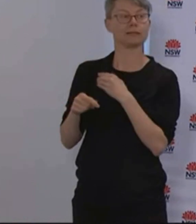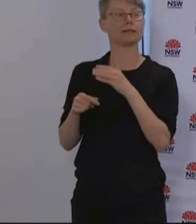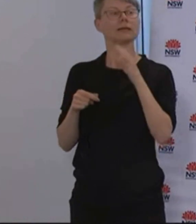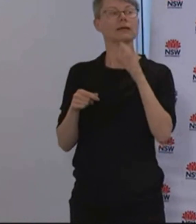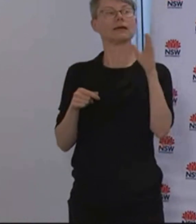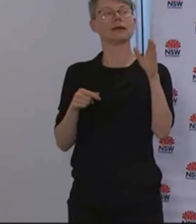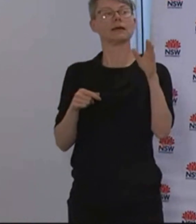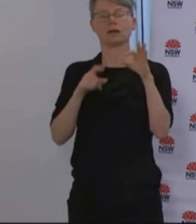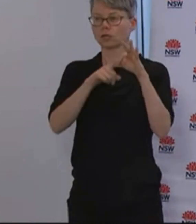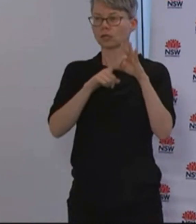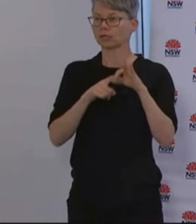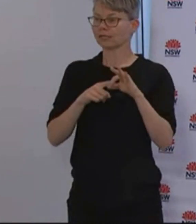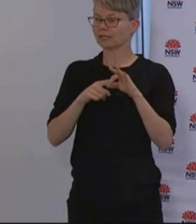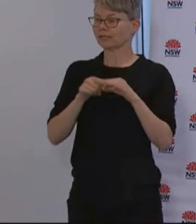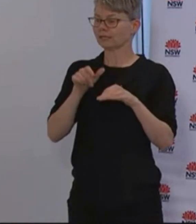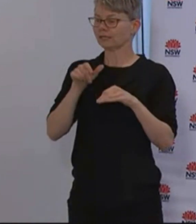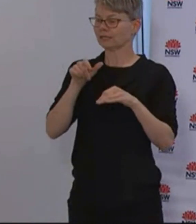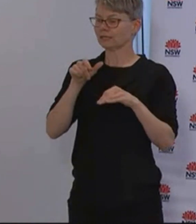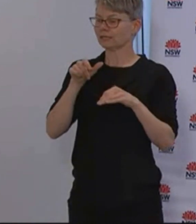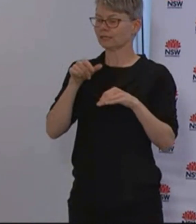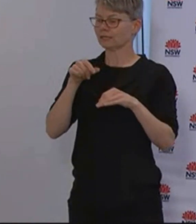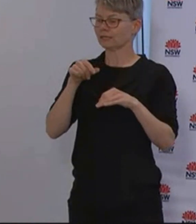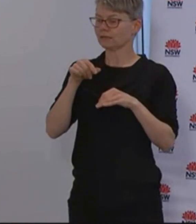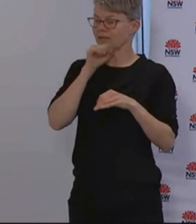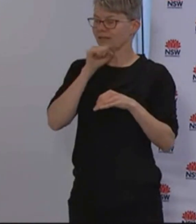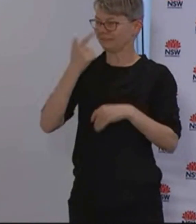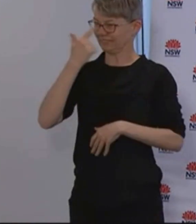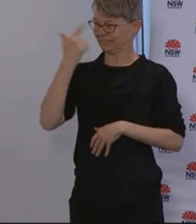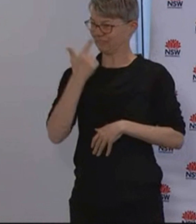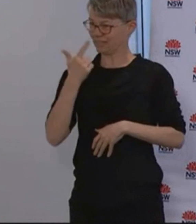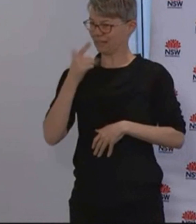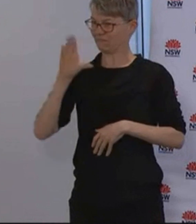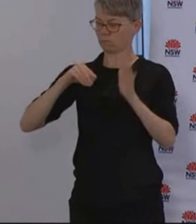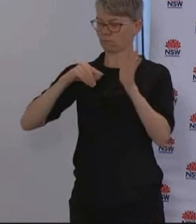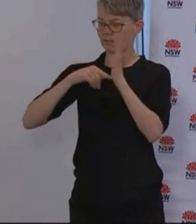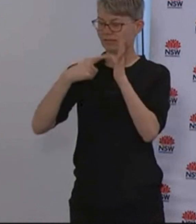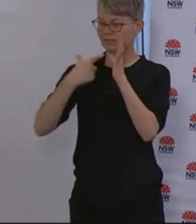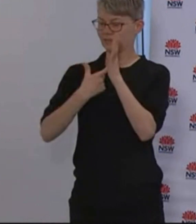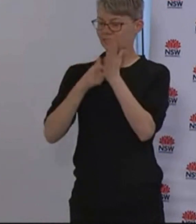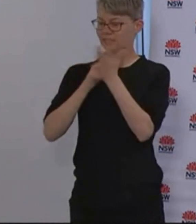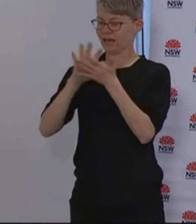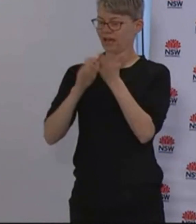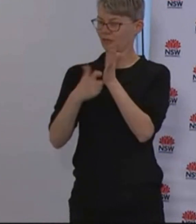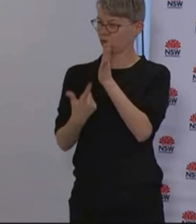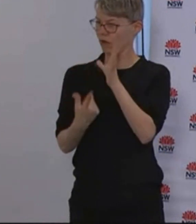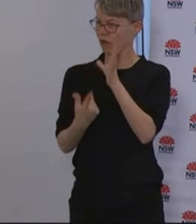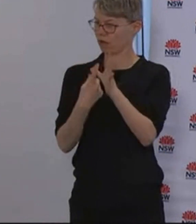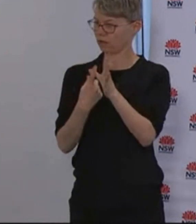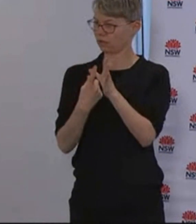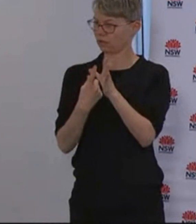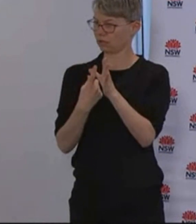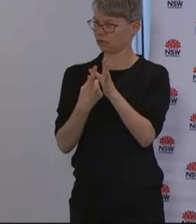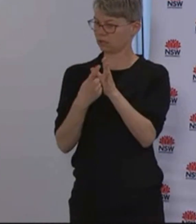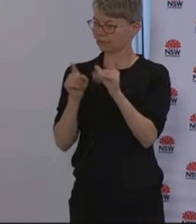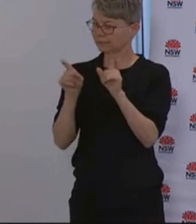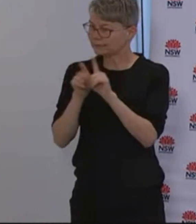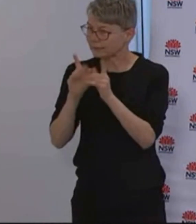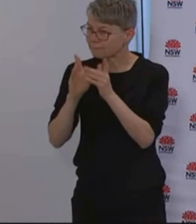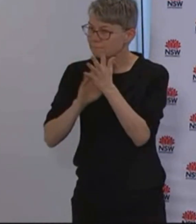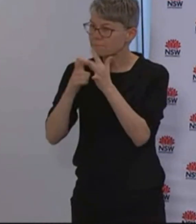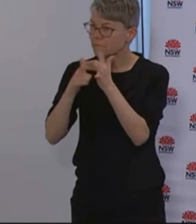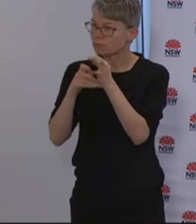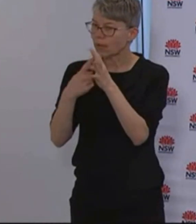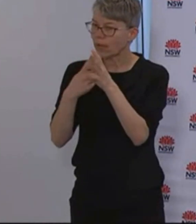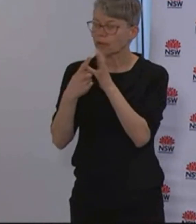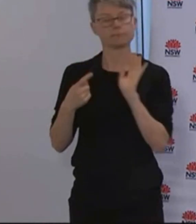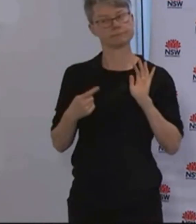who was in Tathra? Is that the Merimbula cases? Or? No, that's a different case. So these are two new cases that have just been